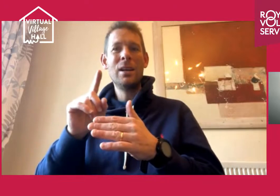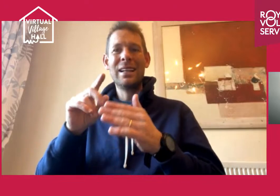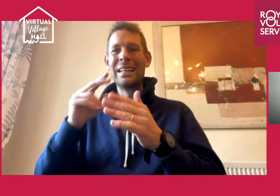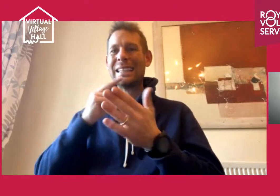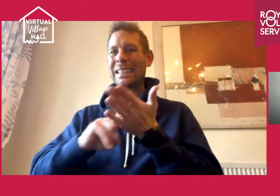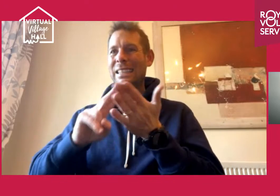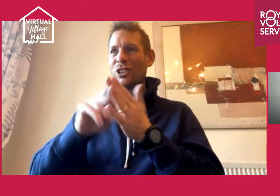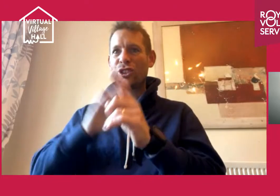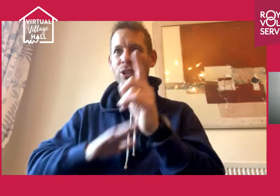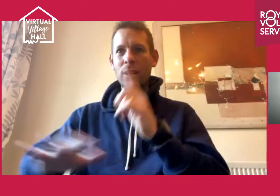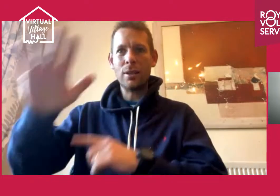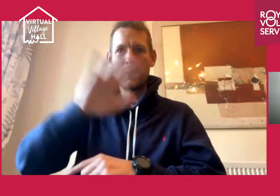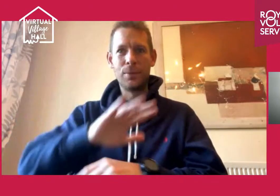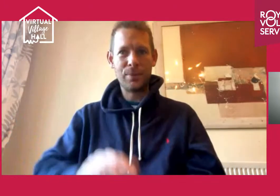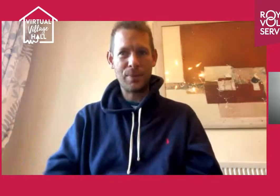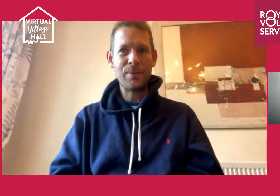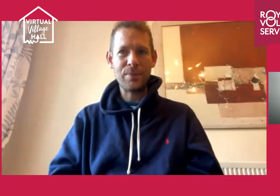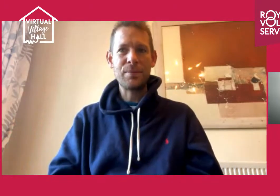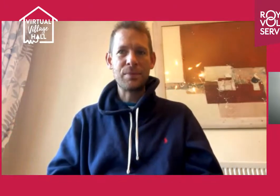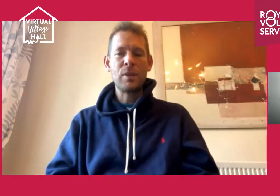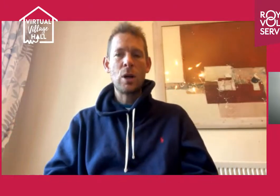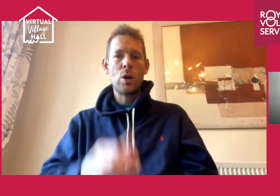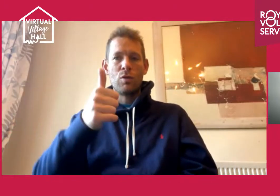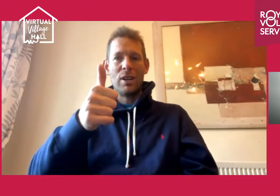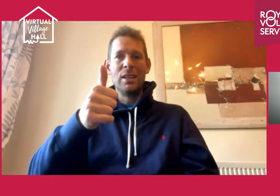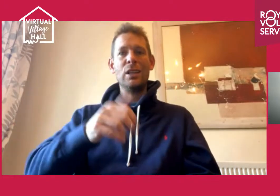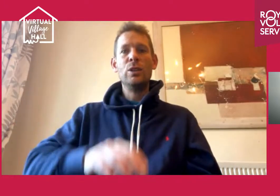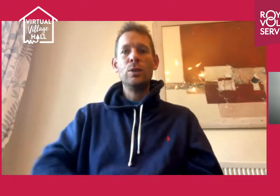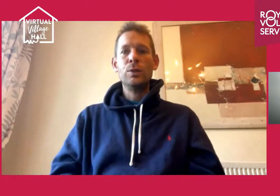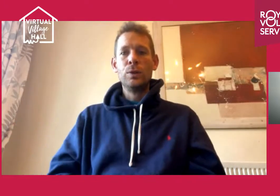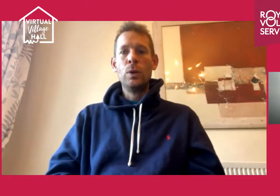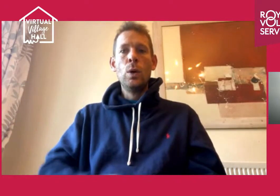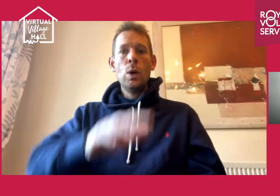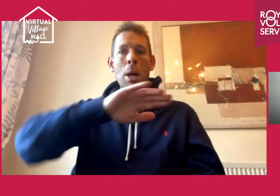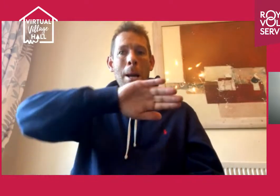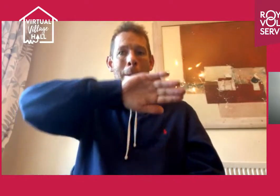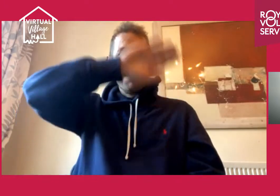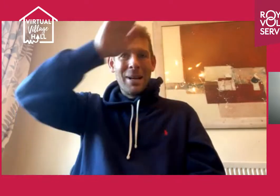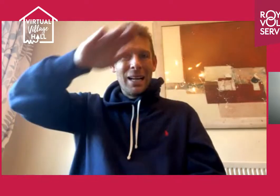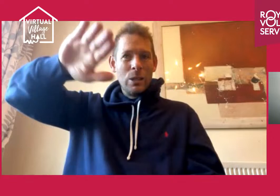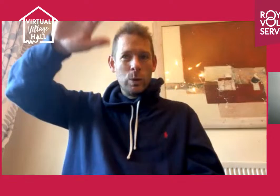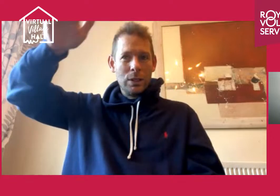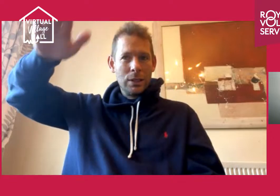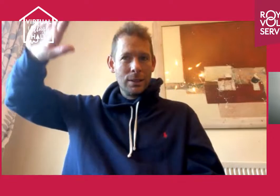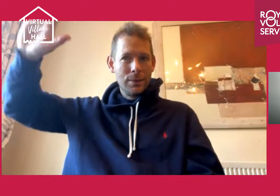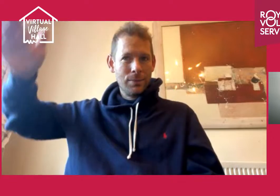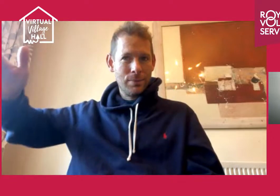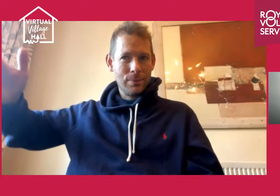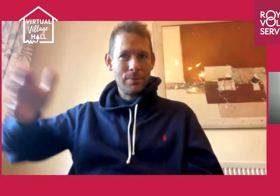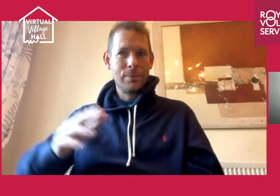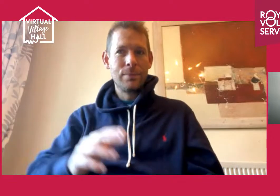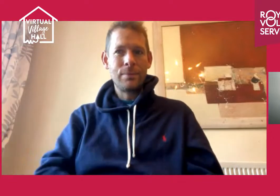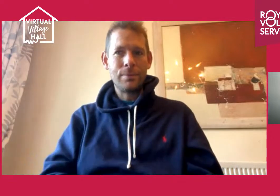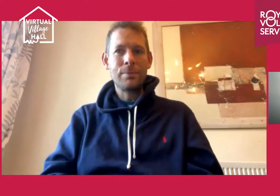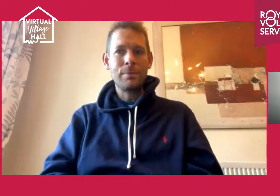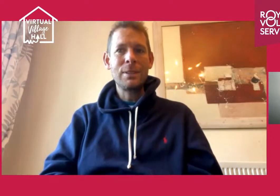device. So we learned some nature signs the last time, so let's go over these again to see if we can remember. So that was